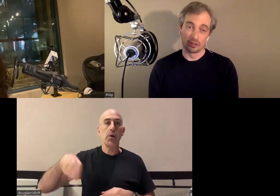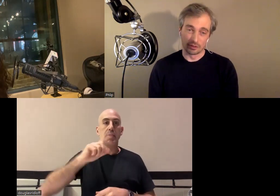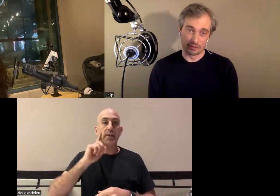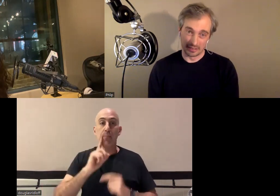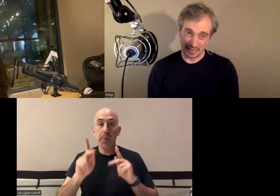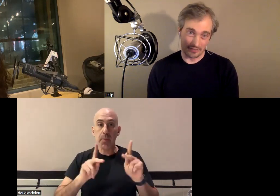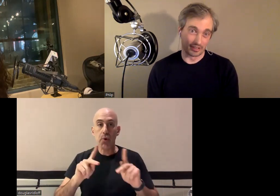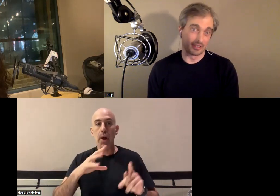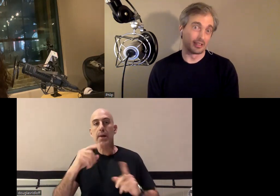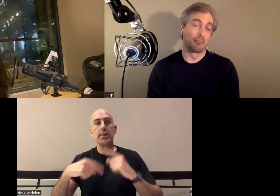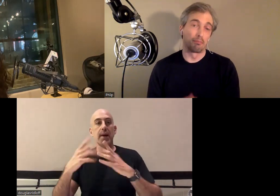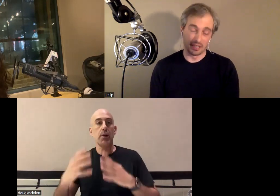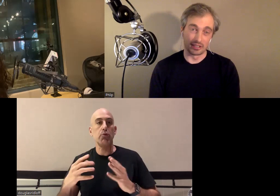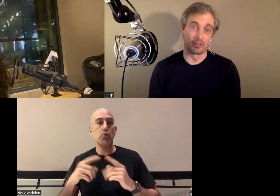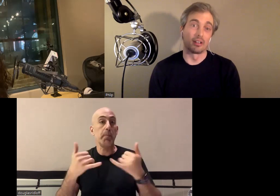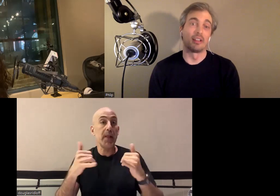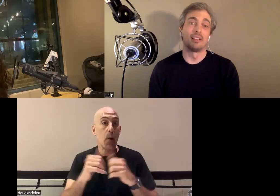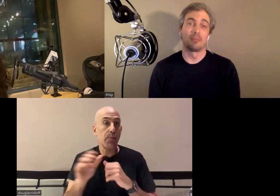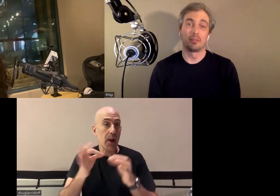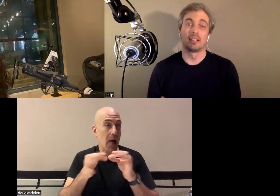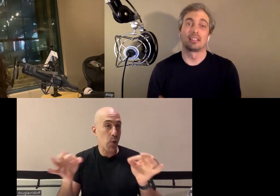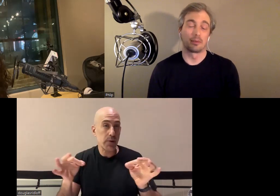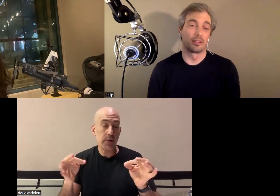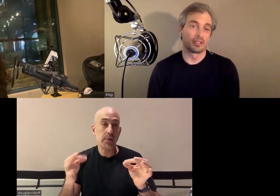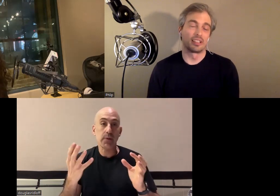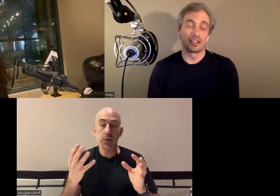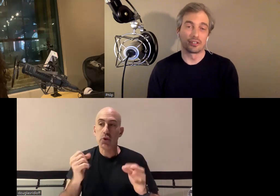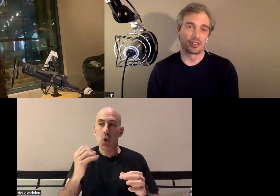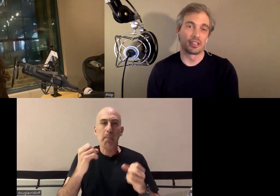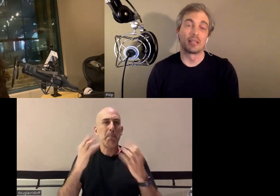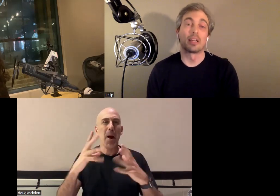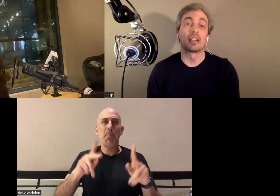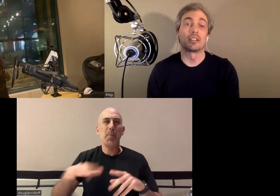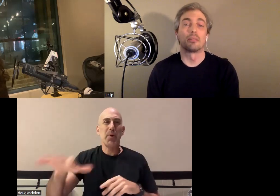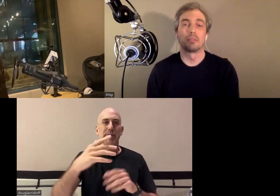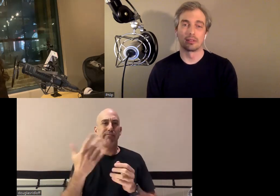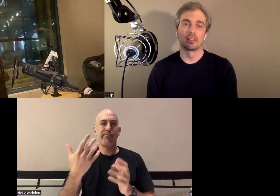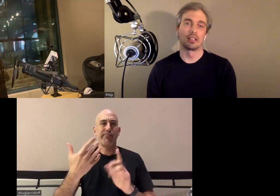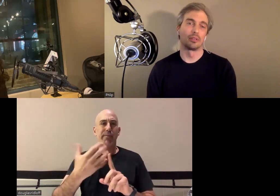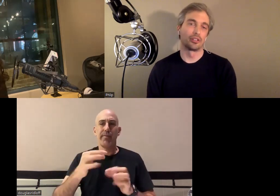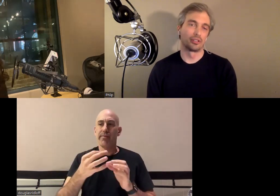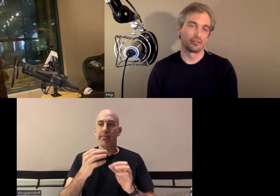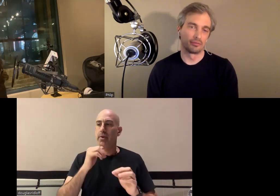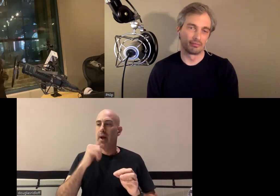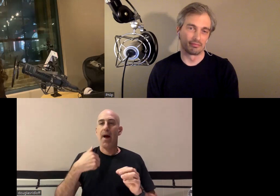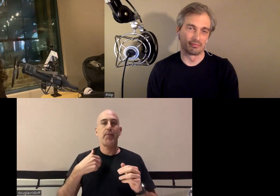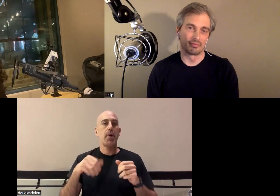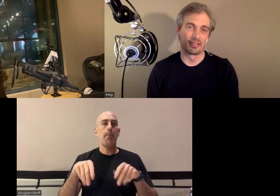Well, the goal is really to have this place where deaf people and signers could come and play with their